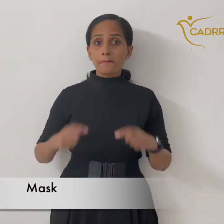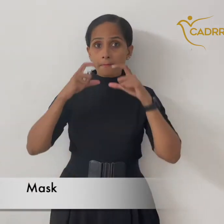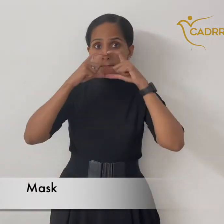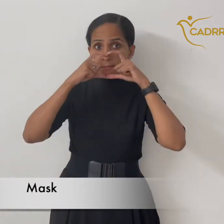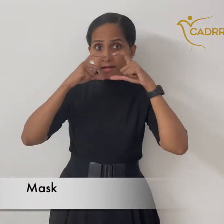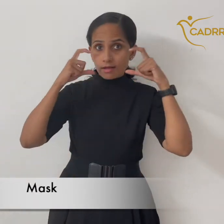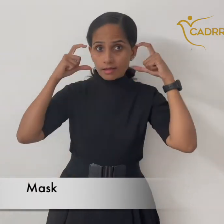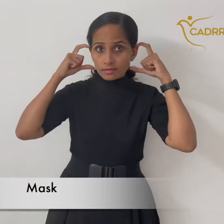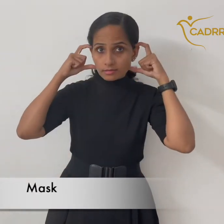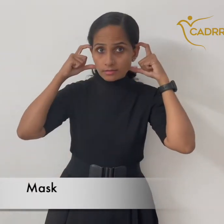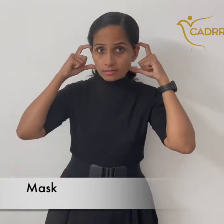Mask.